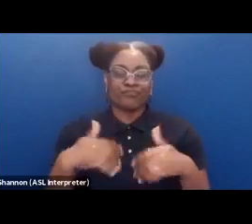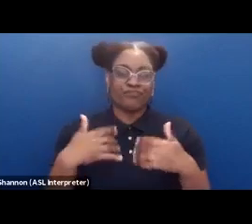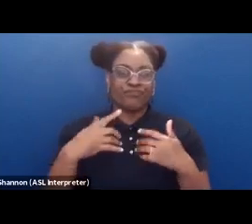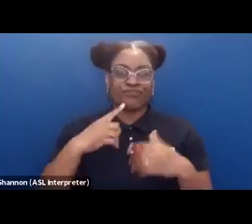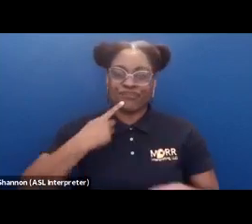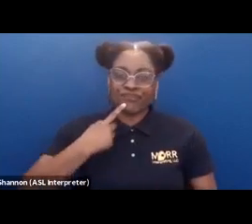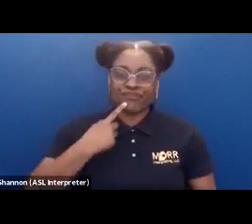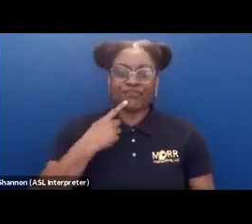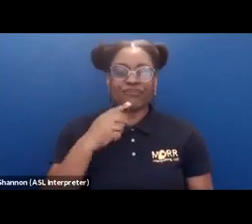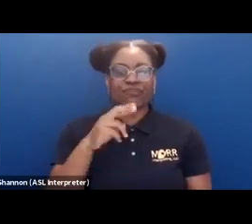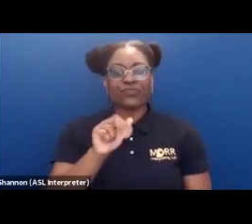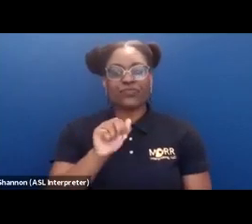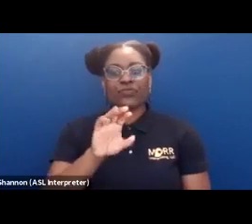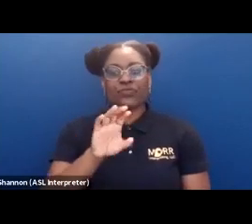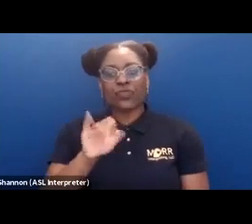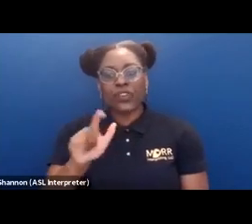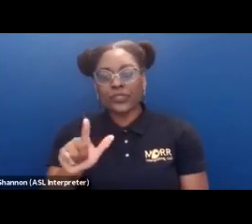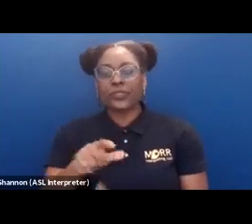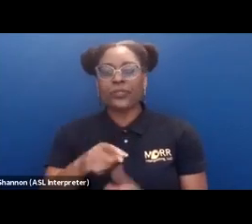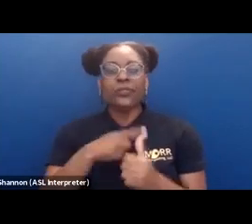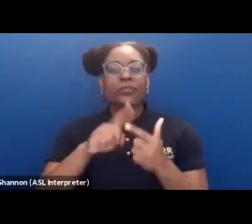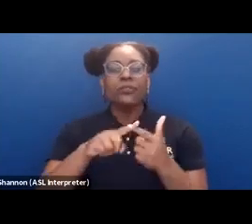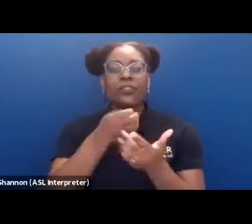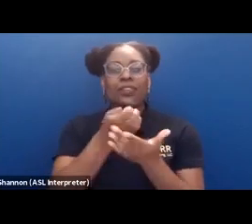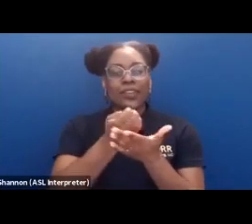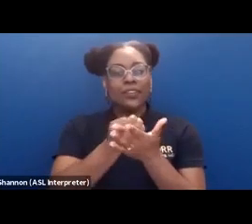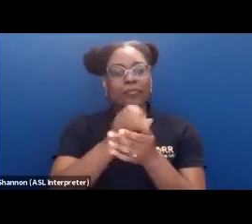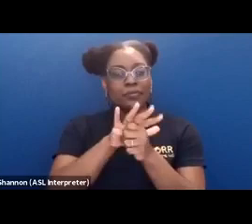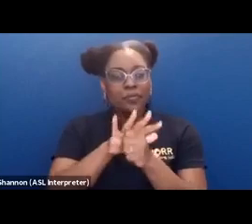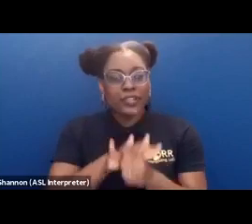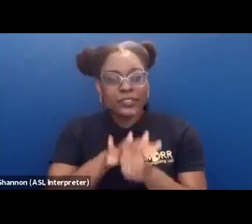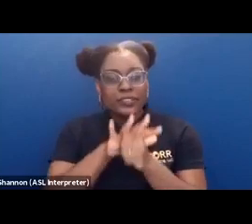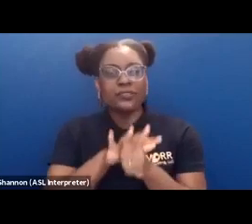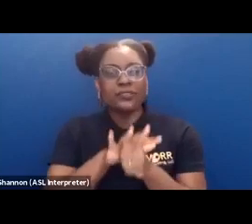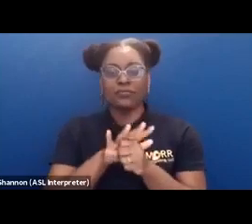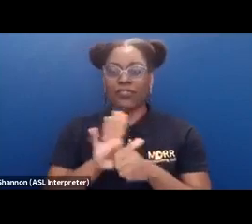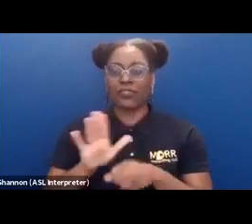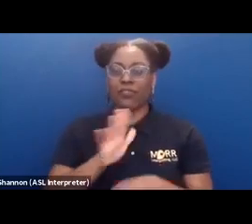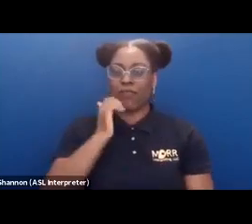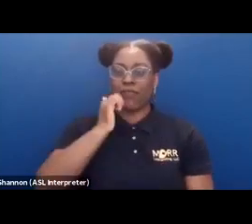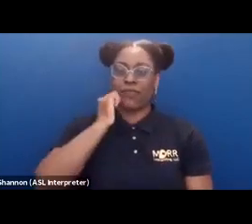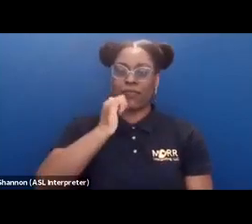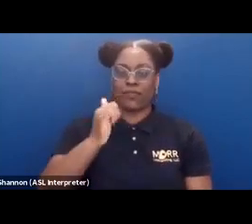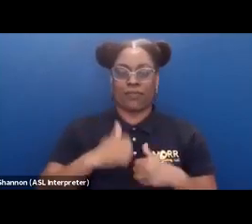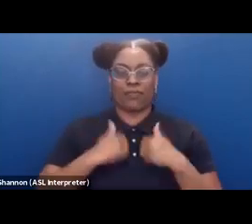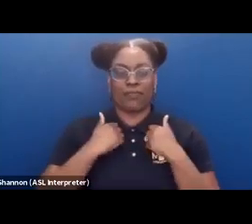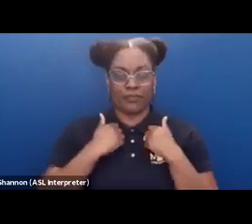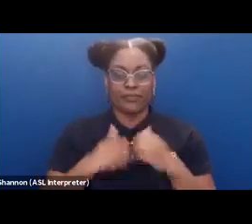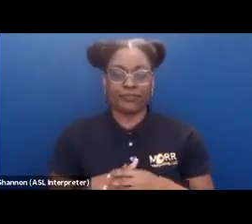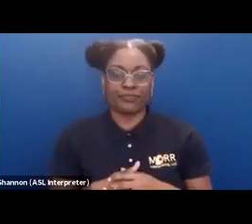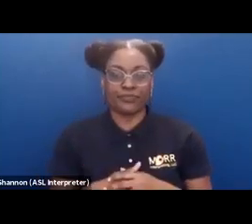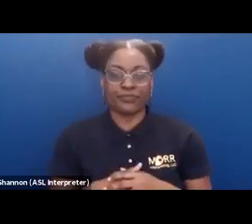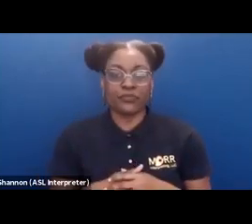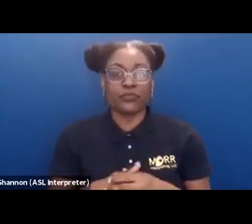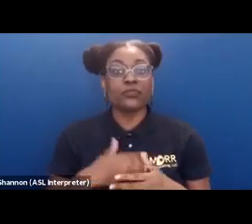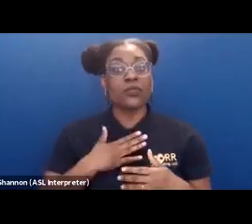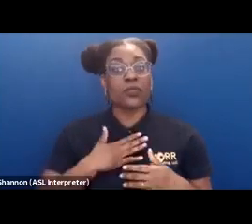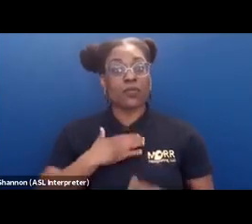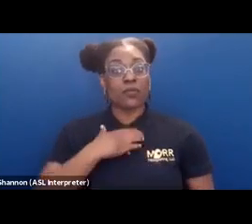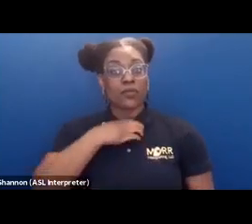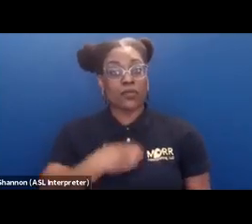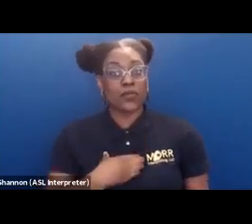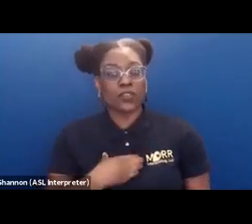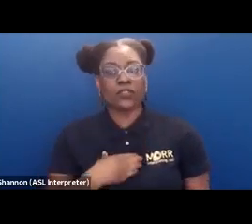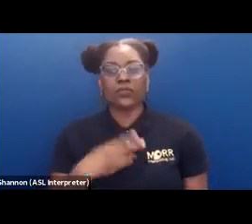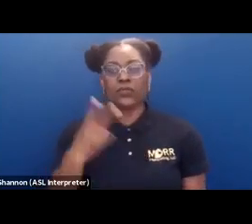economic oppression in their day-to-day lives. My passion has always been to see how best we can meet the